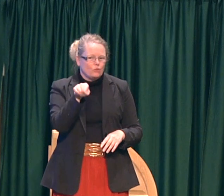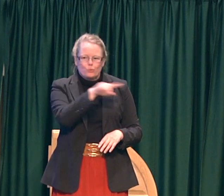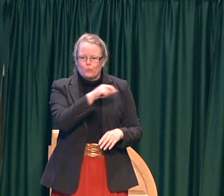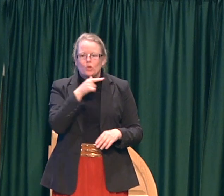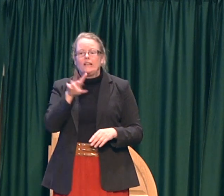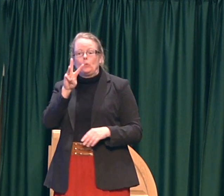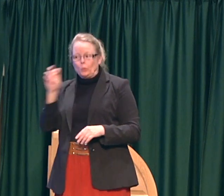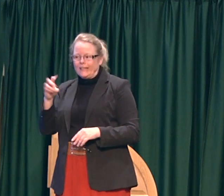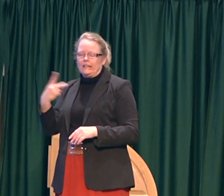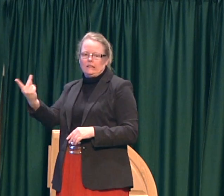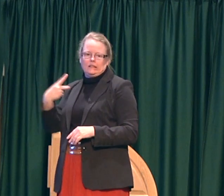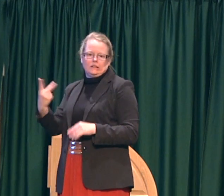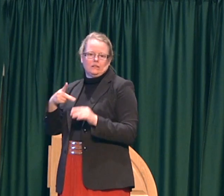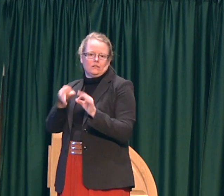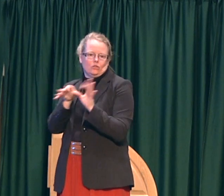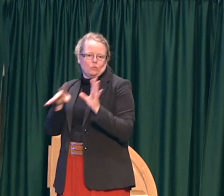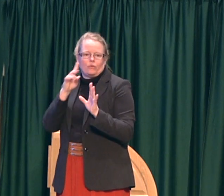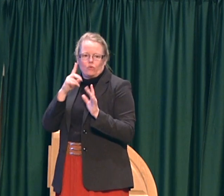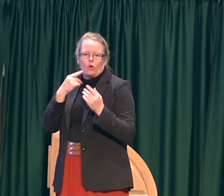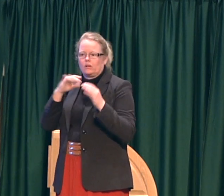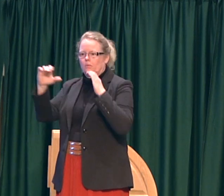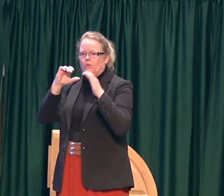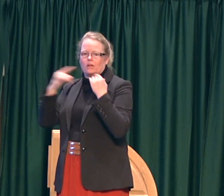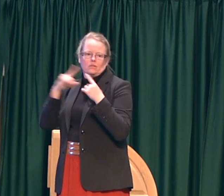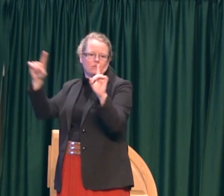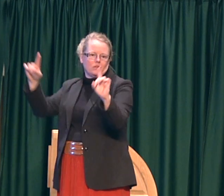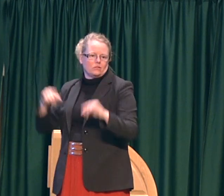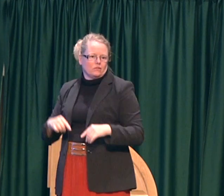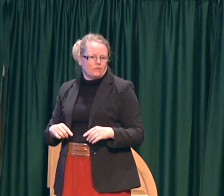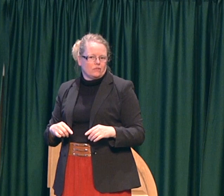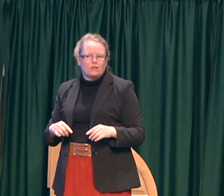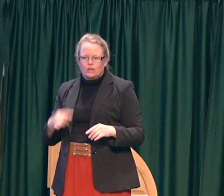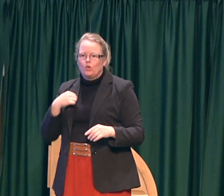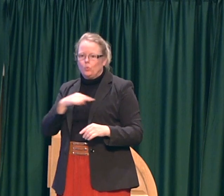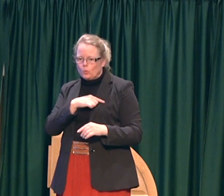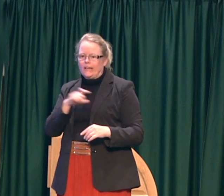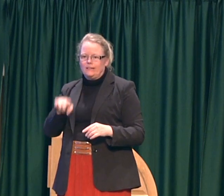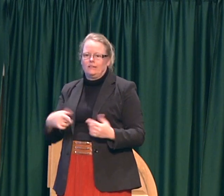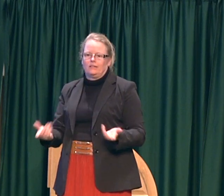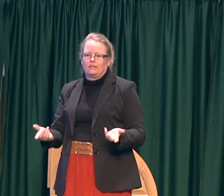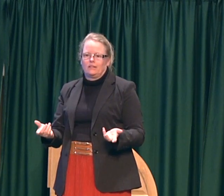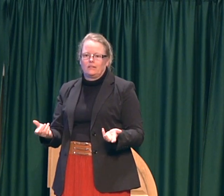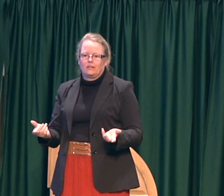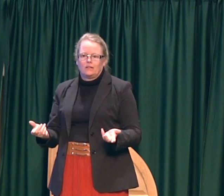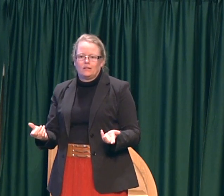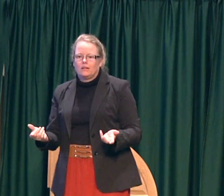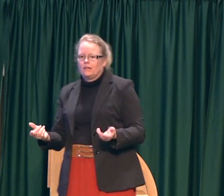we. We need an interpreter. Not just I need the interpreter. We need the interpreter for our communication to be effective. We need